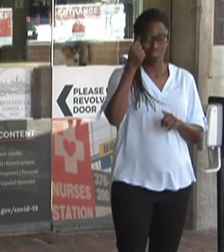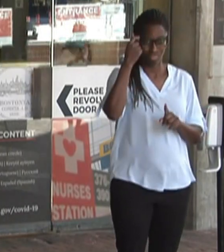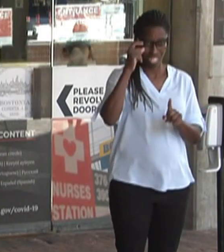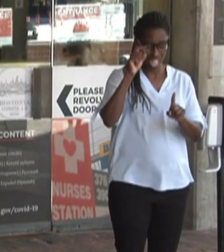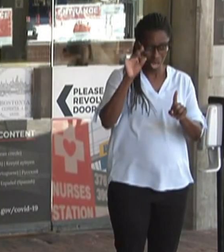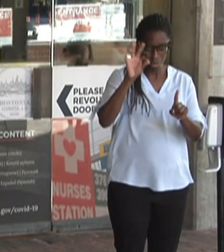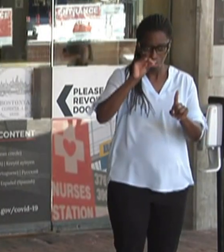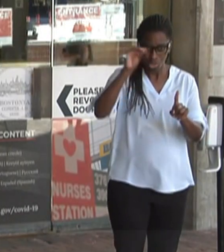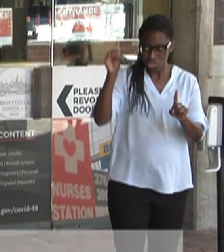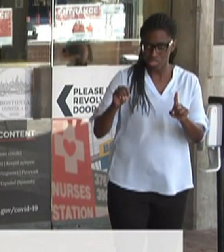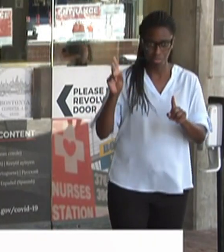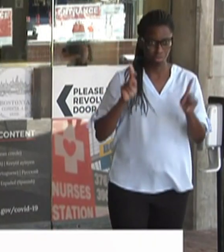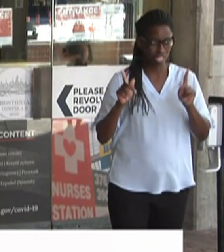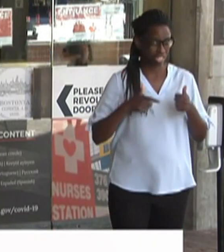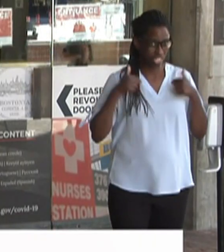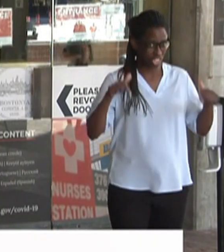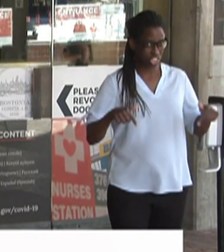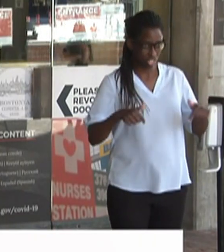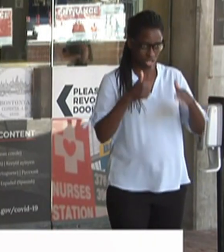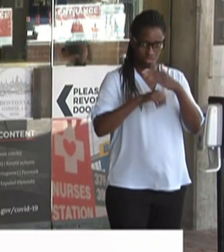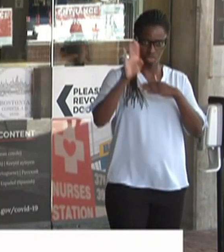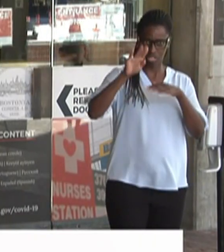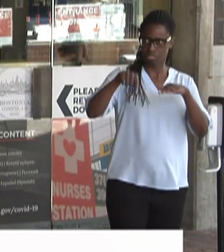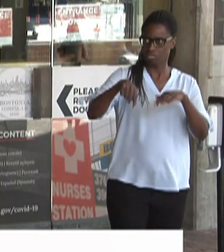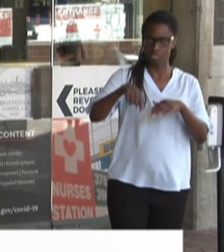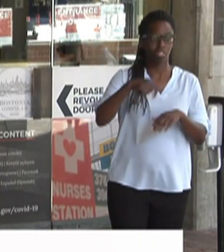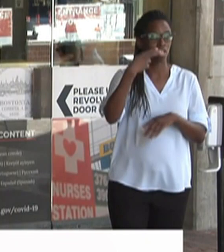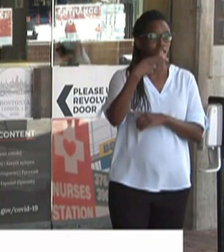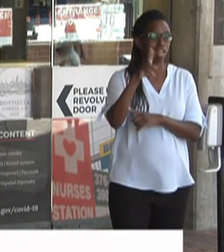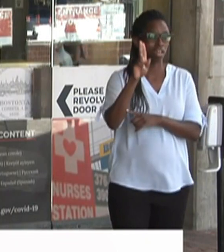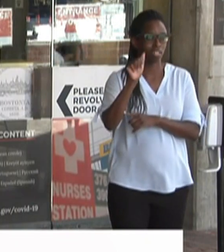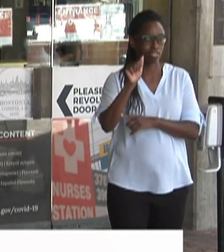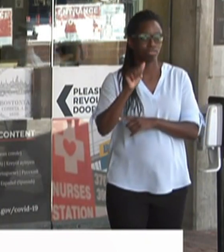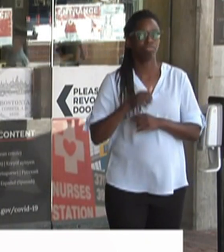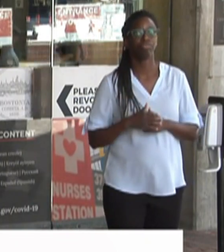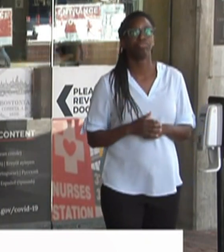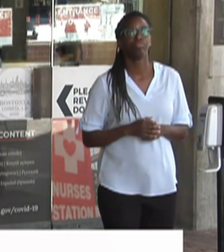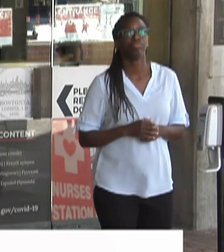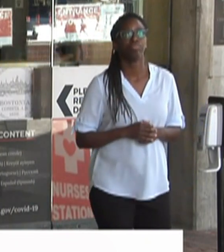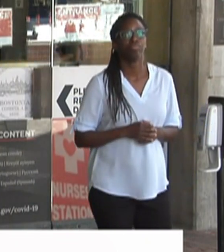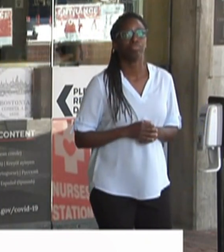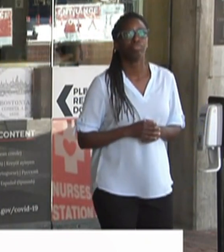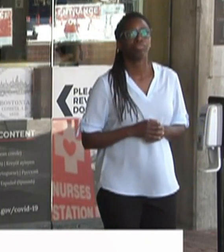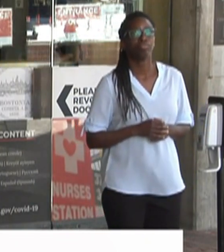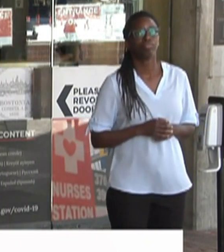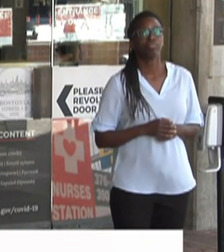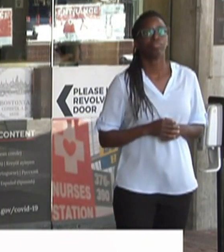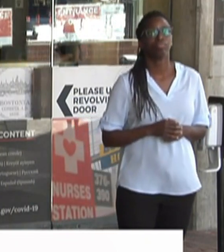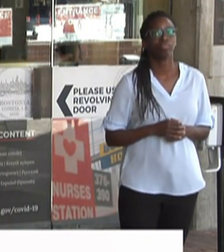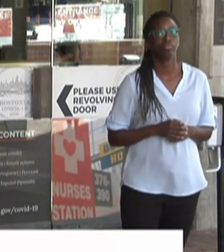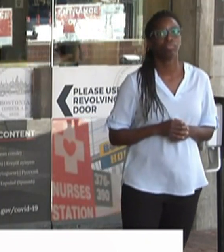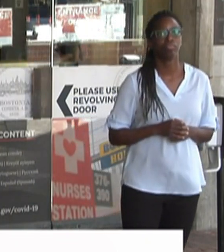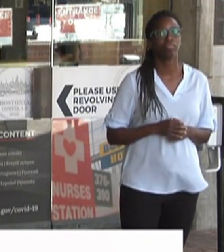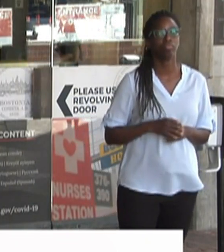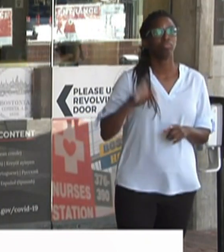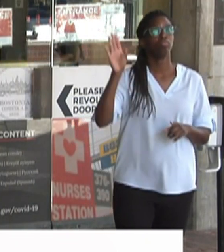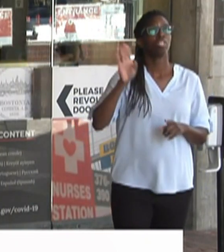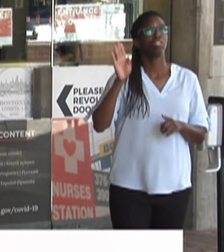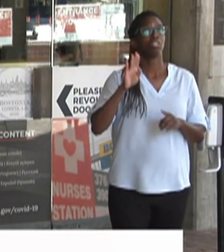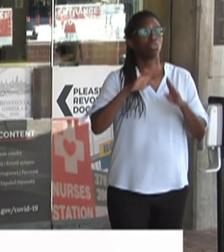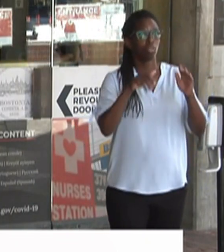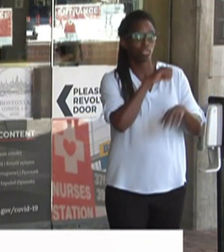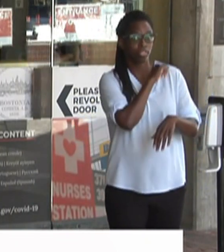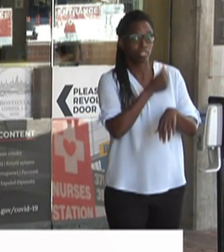population. Today, I can announce a partnership between the Boston Housing Authority and local businesses and nonprofits to get hundreds of